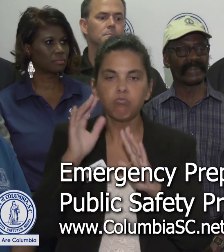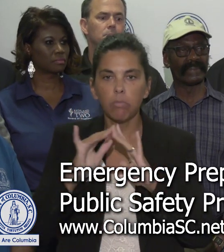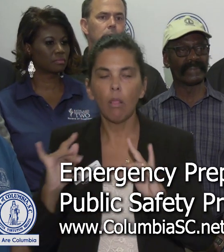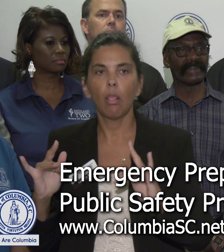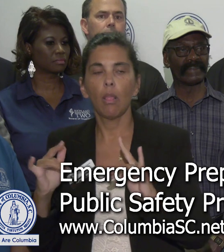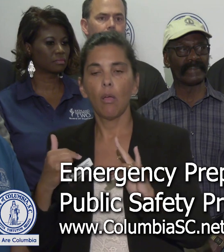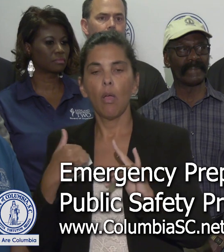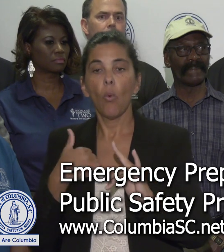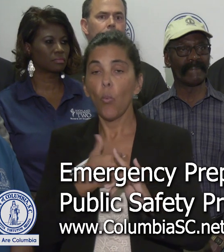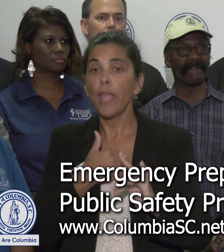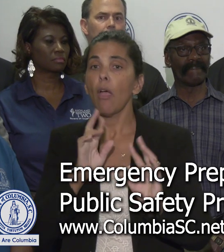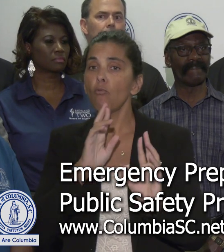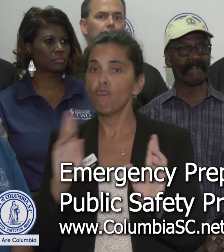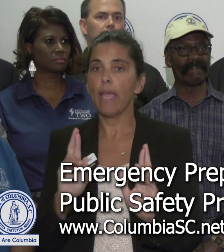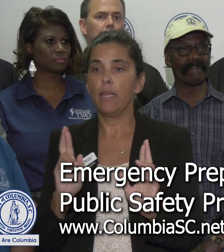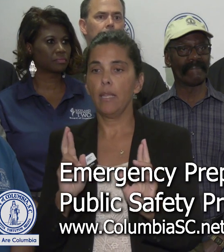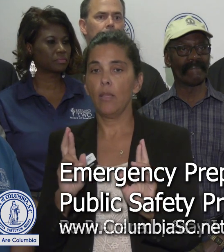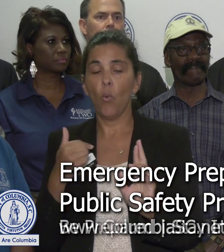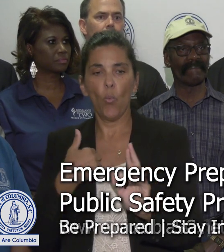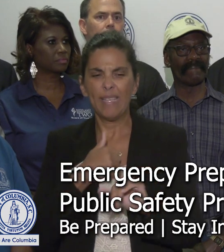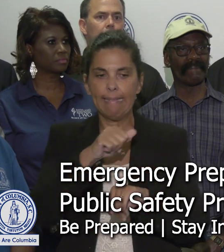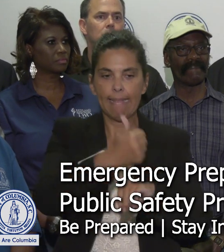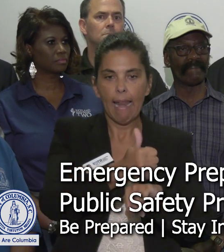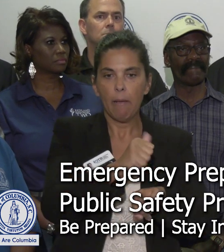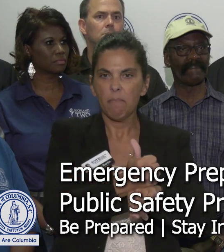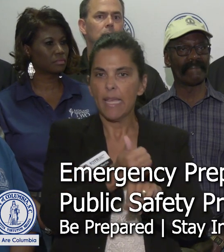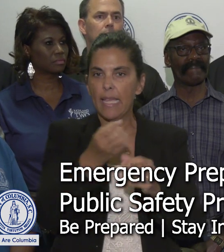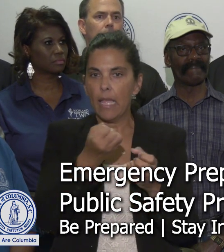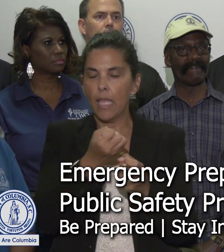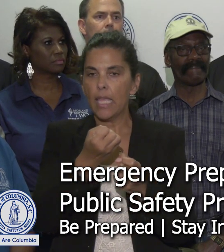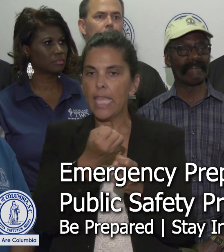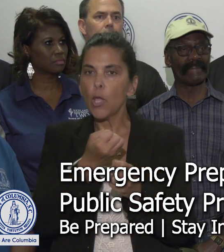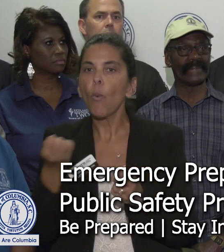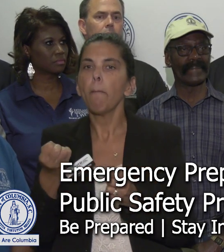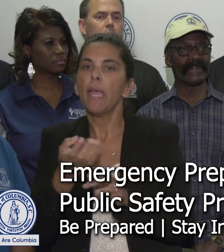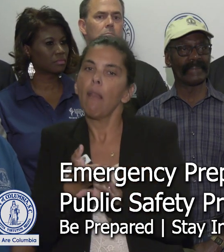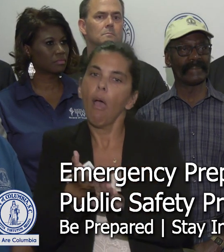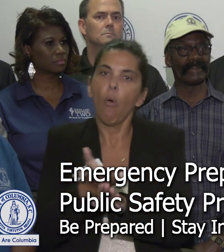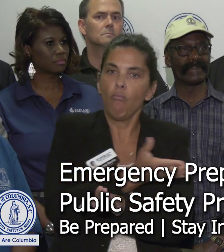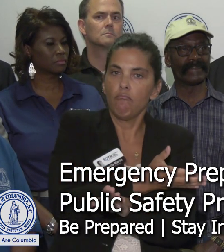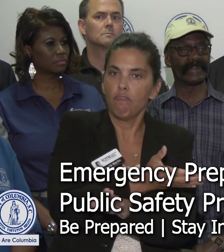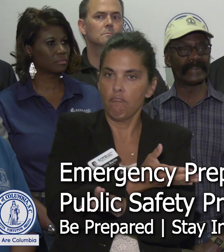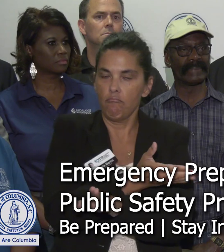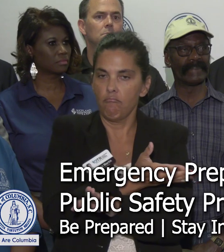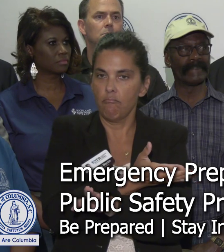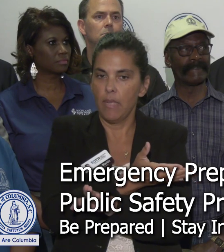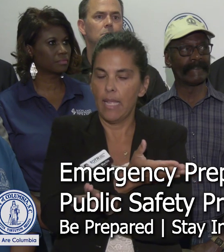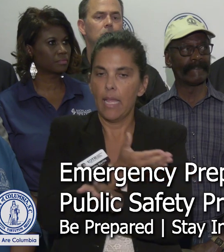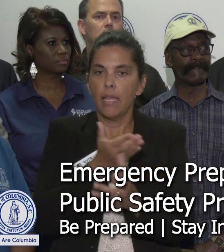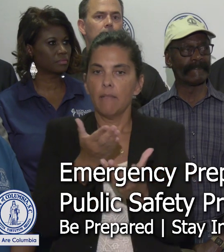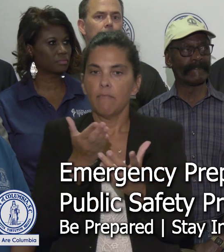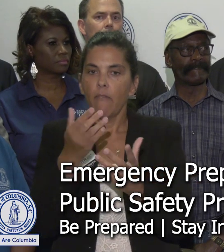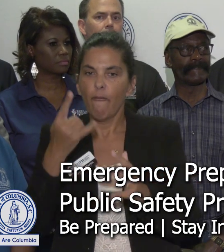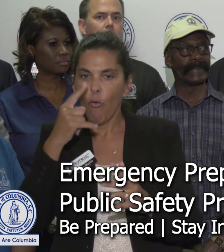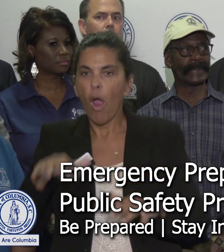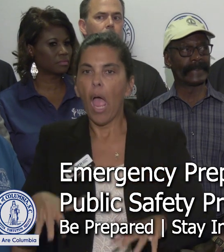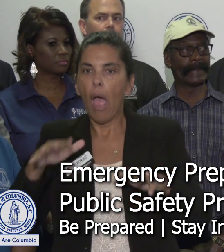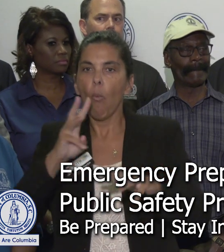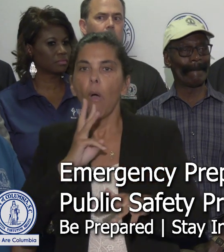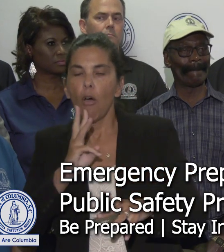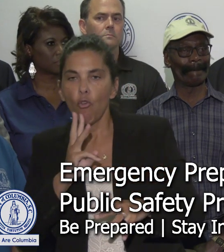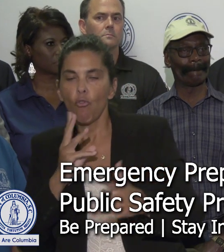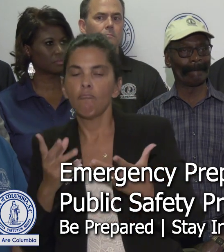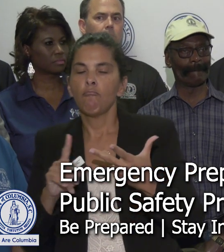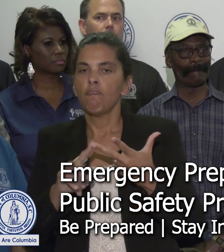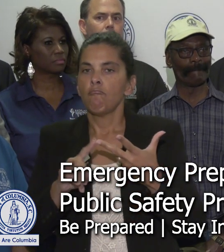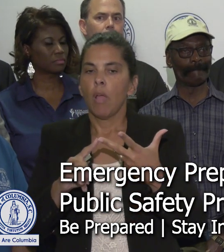is high. We have pre-staged equipment, high water equipment, and materials at our five different